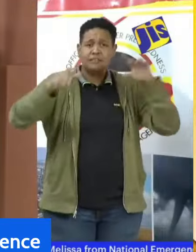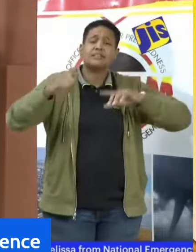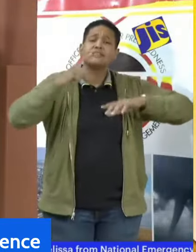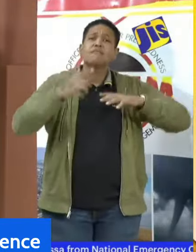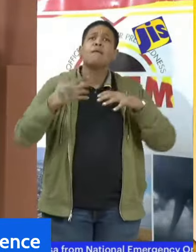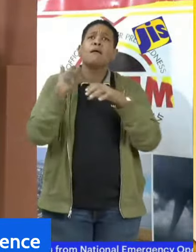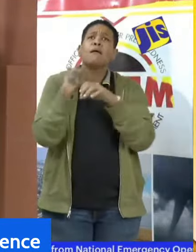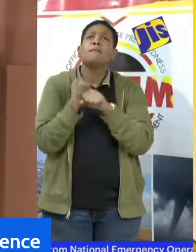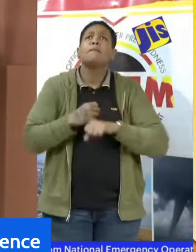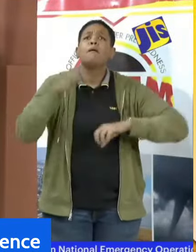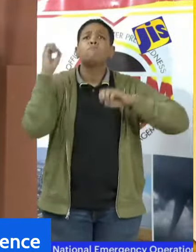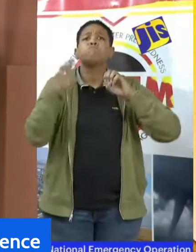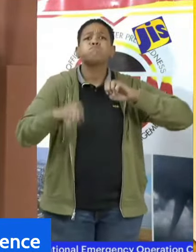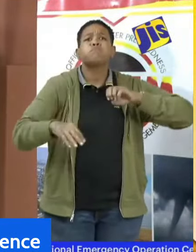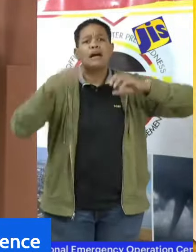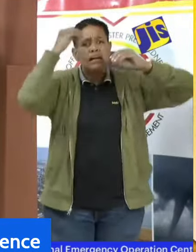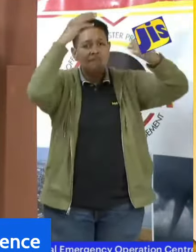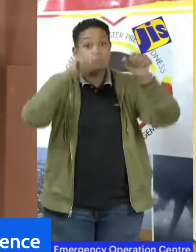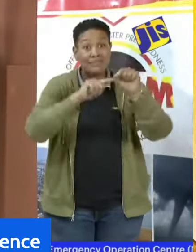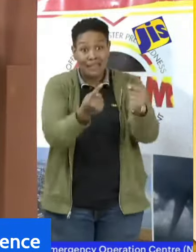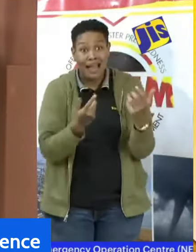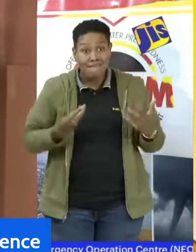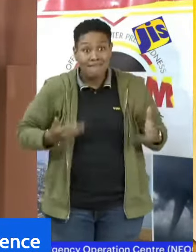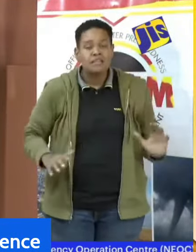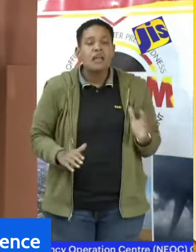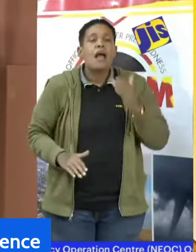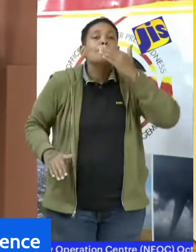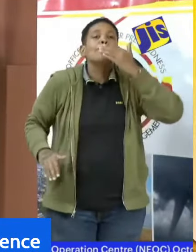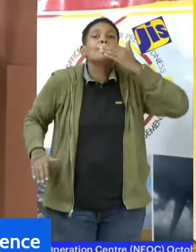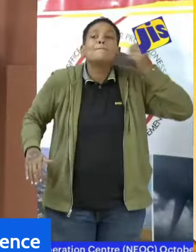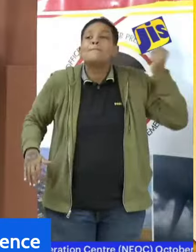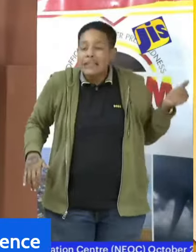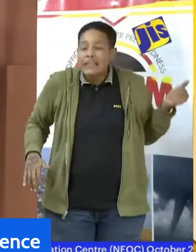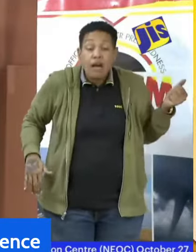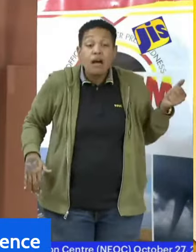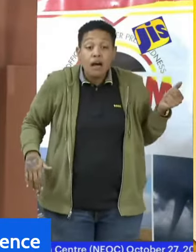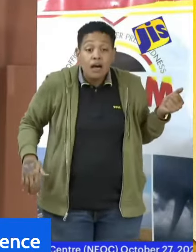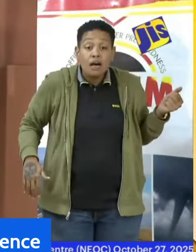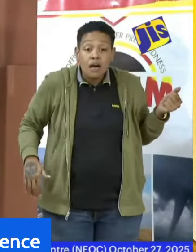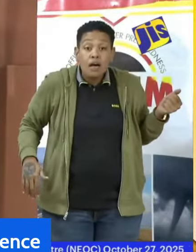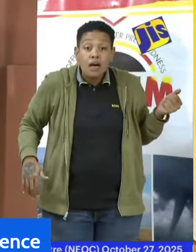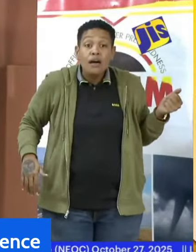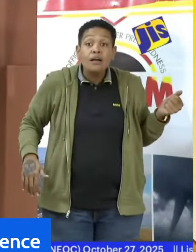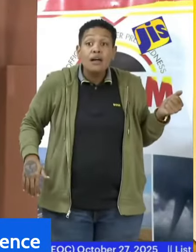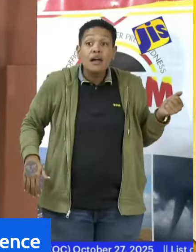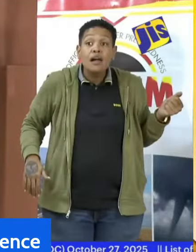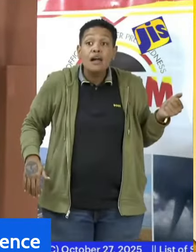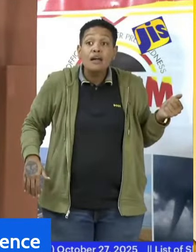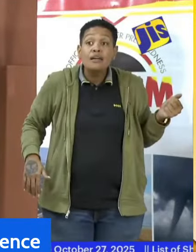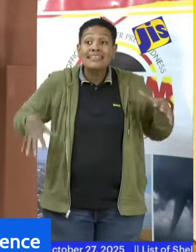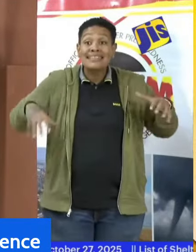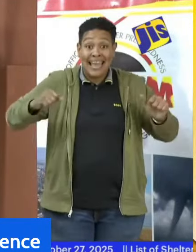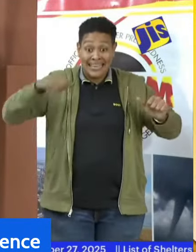briefings have started, it is better to take that step